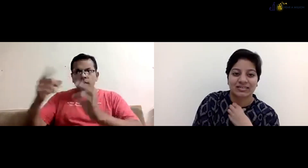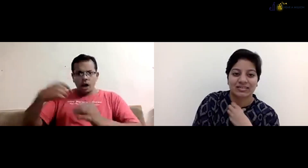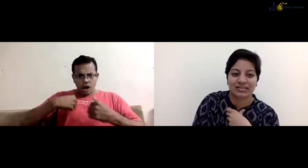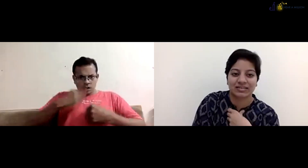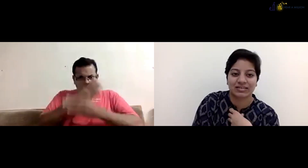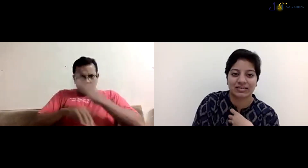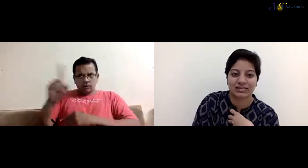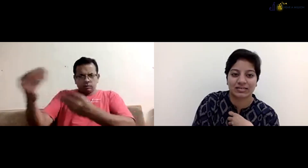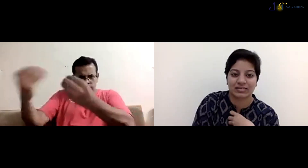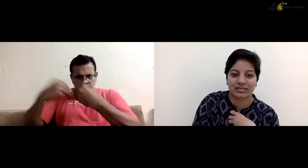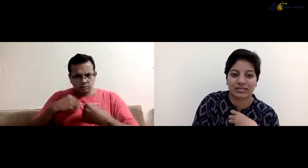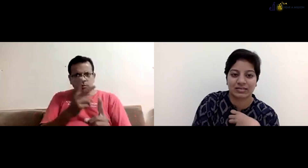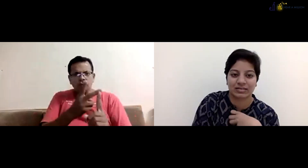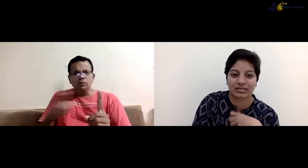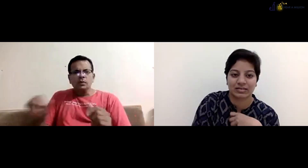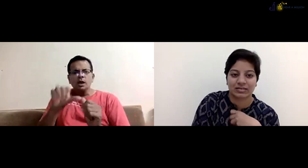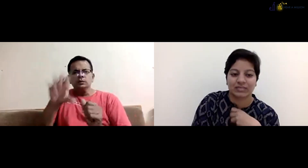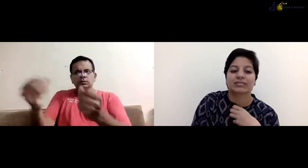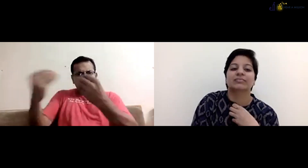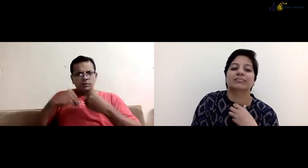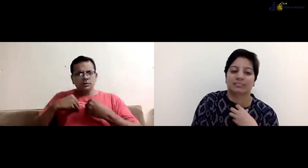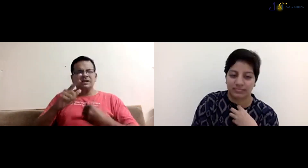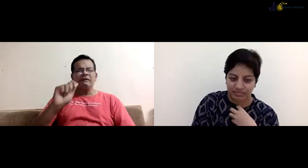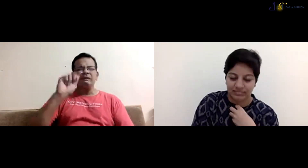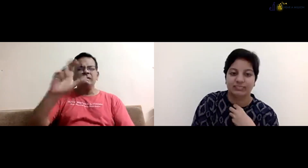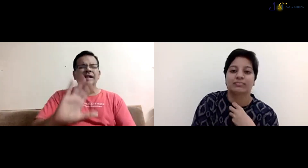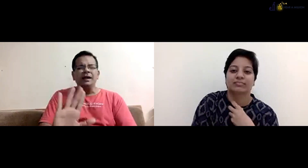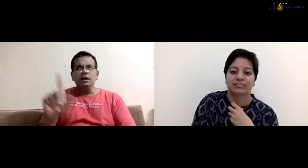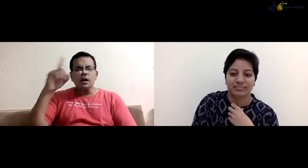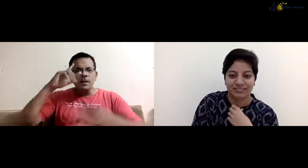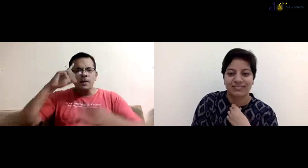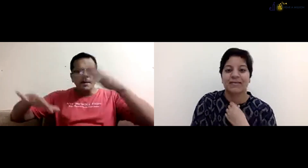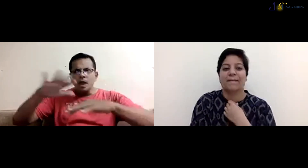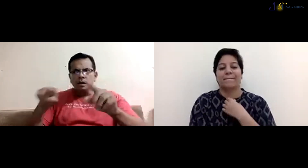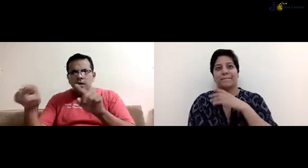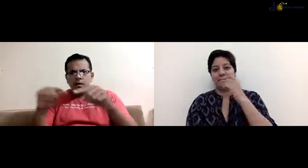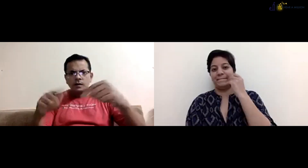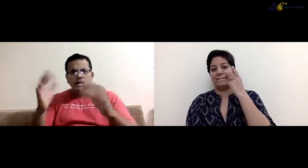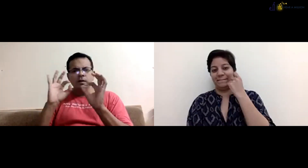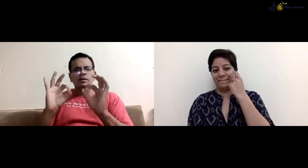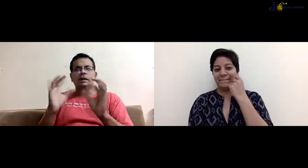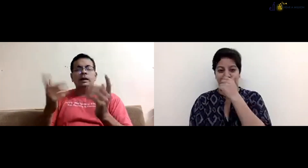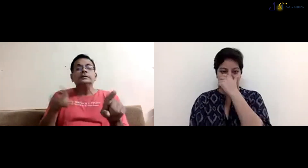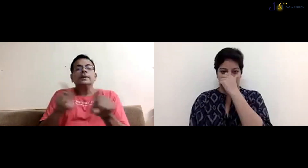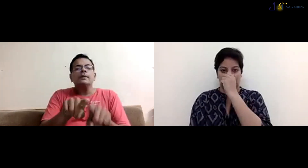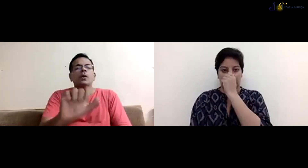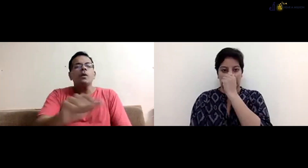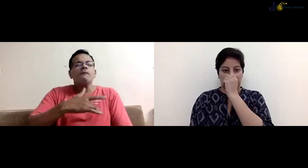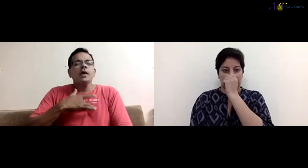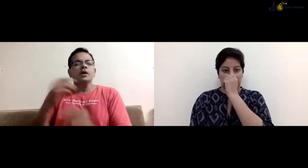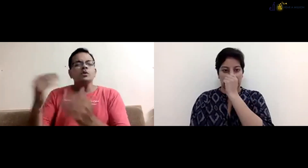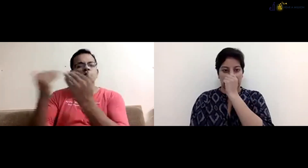upstairs. Toilet were upstairs. Then, as I am the disabled person, they have to give me the accessibility. So they have to